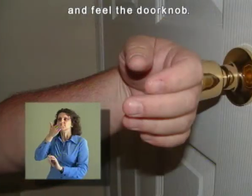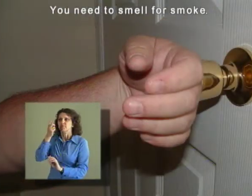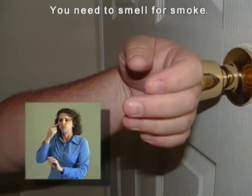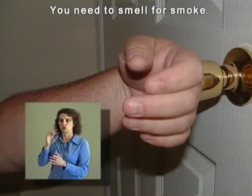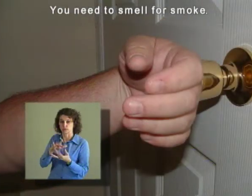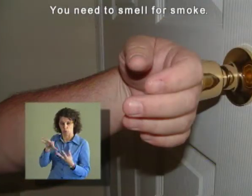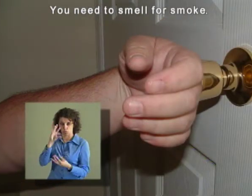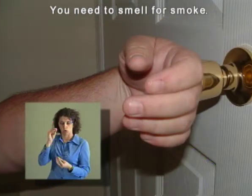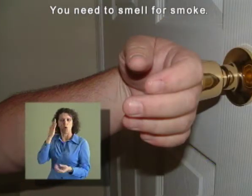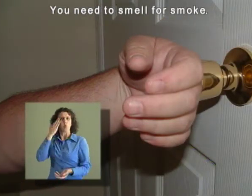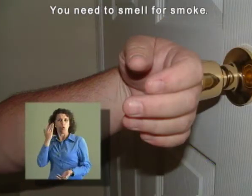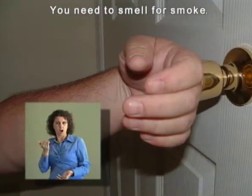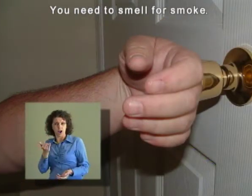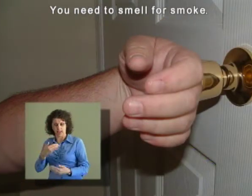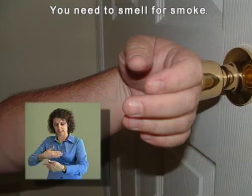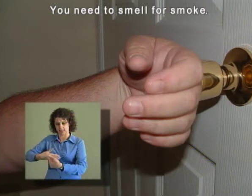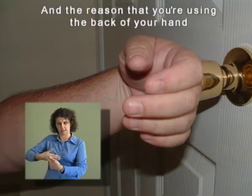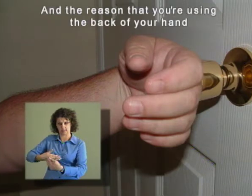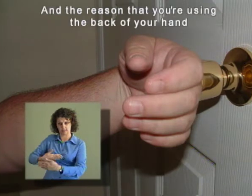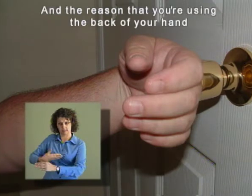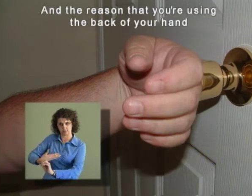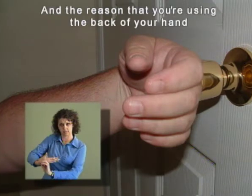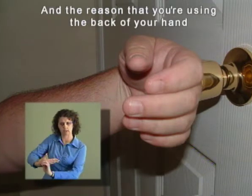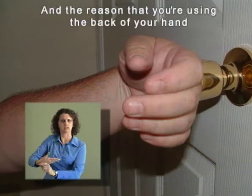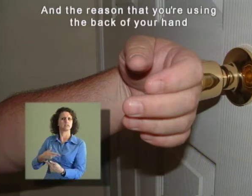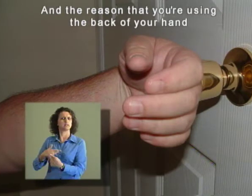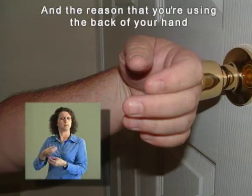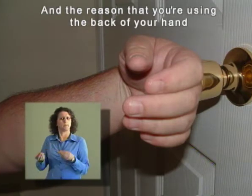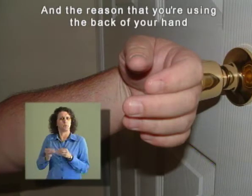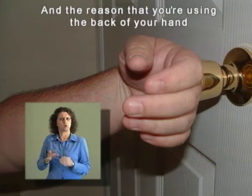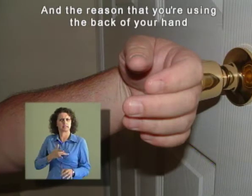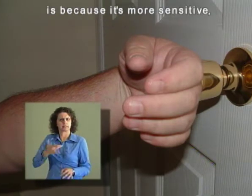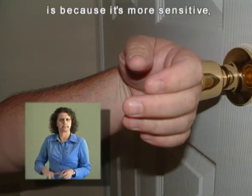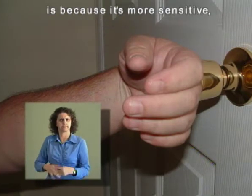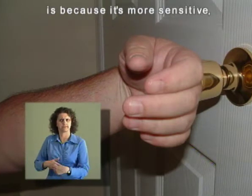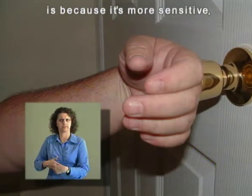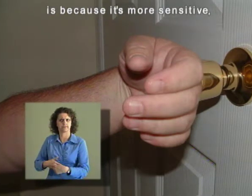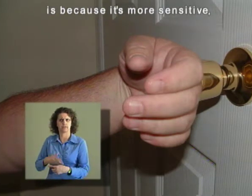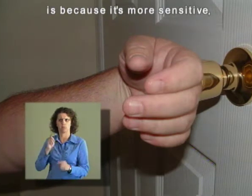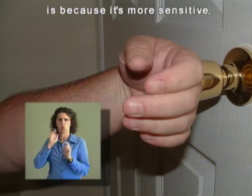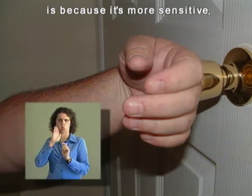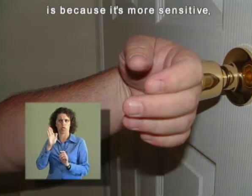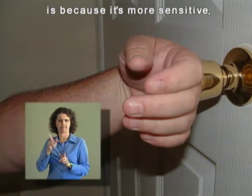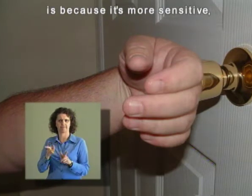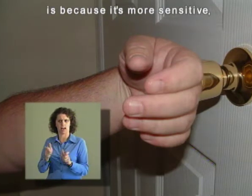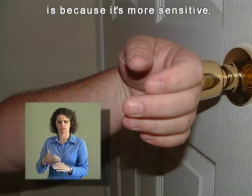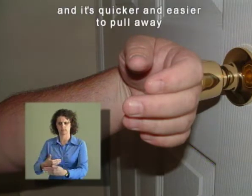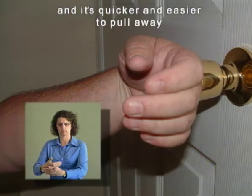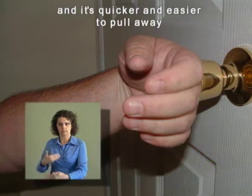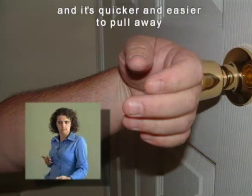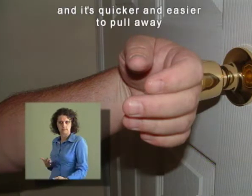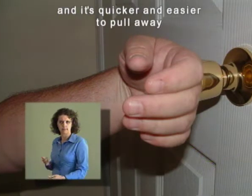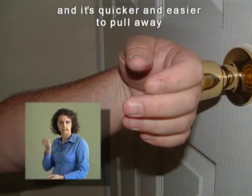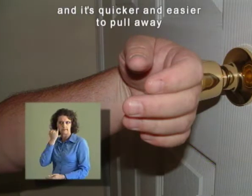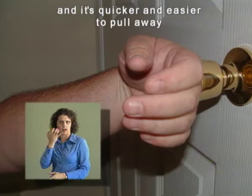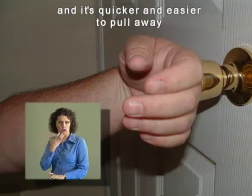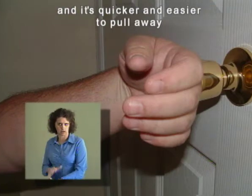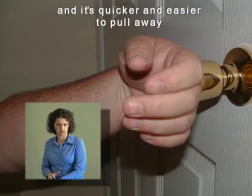You need to smell for smoke, and the reason that you're using the back of your hand is because it's more sensitive and it's quicker and easier to pull away